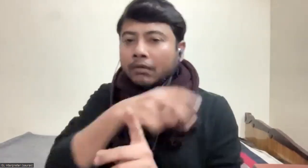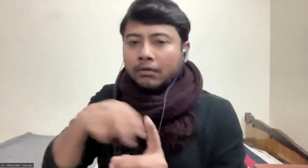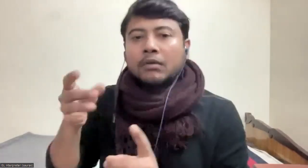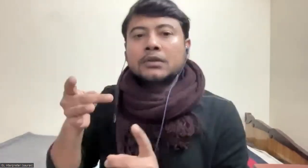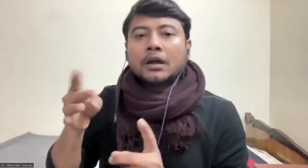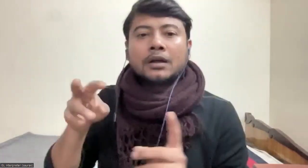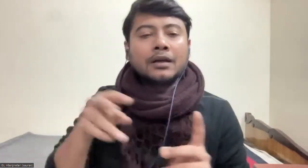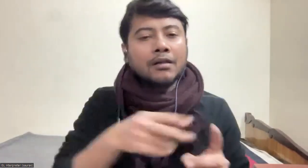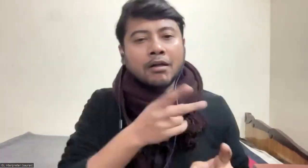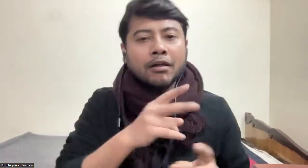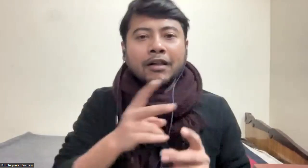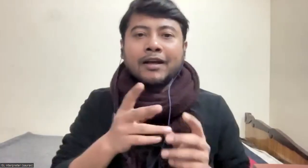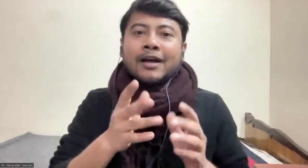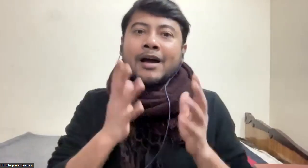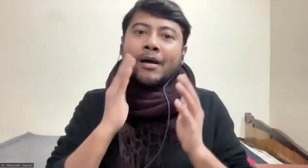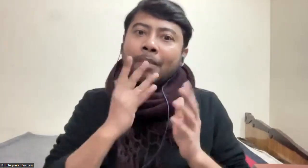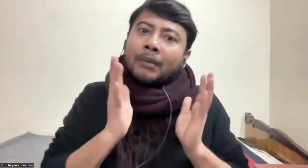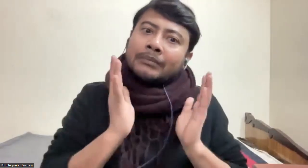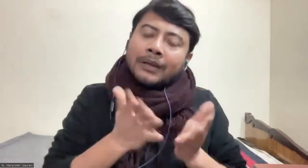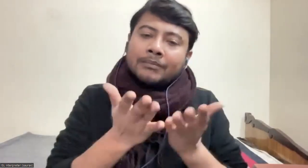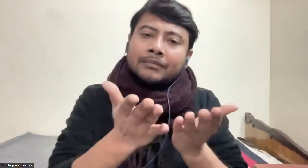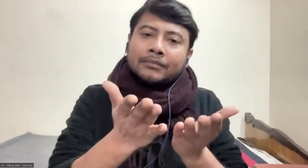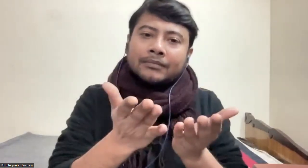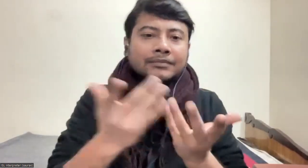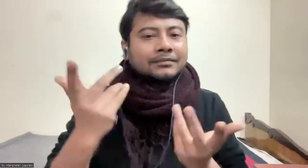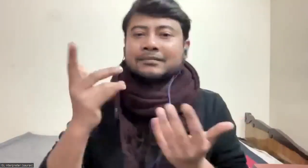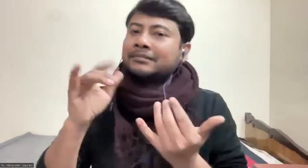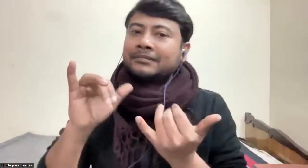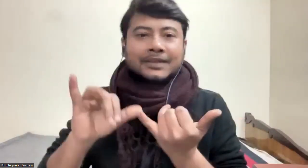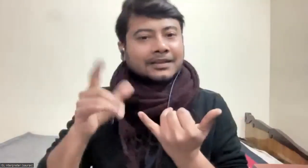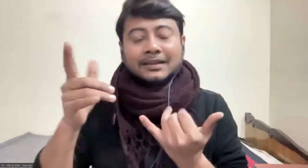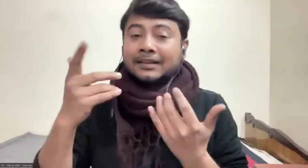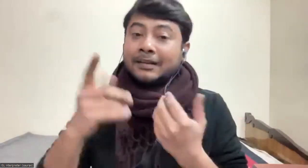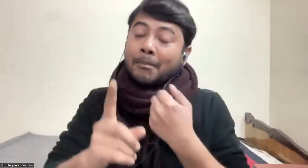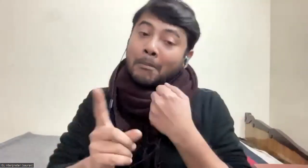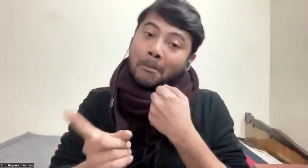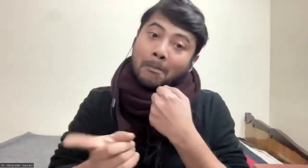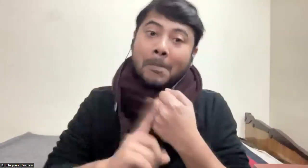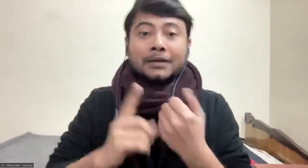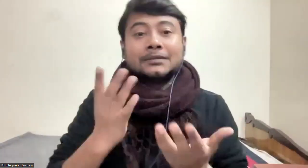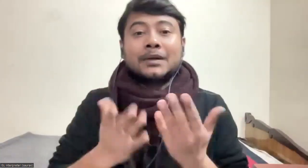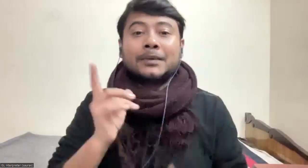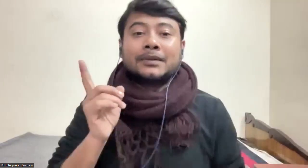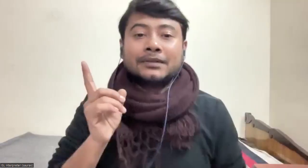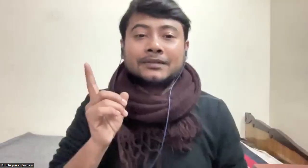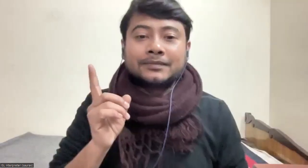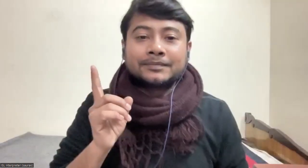that, then Krishna will not take away your sins. Then you will be punished.